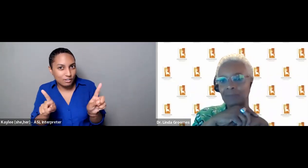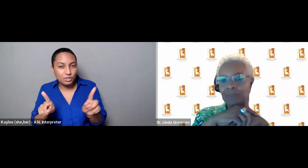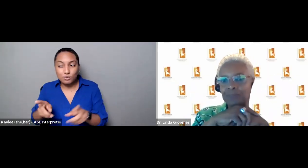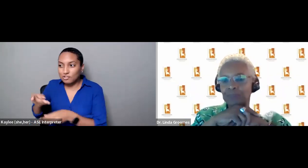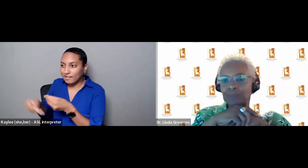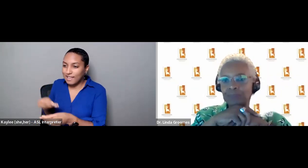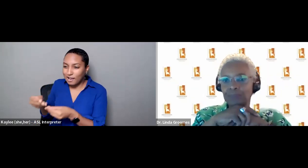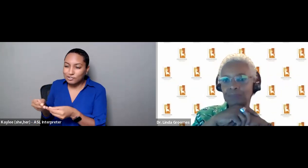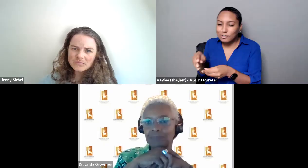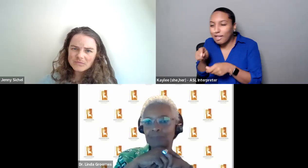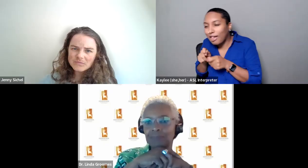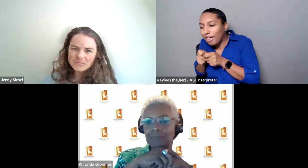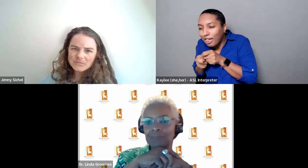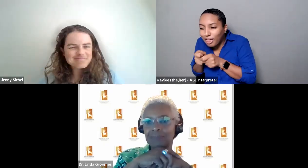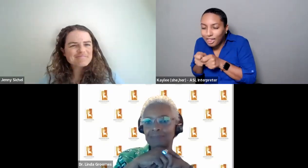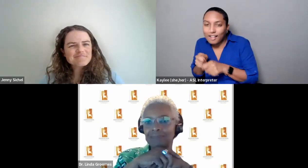transformative.